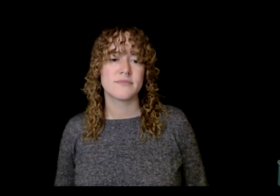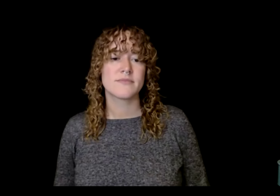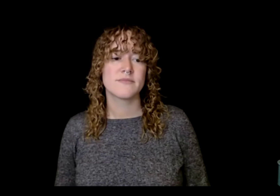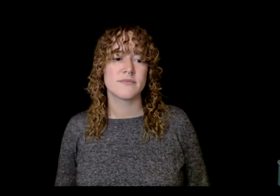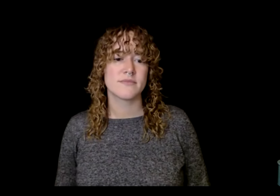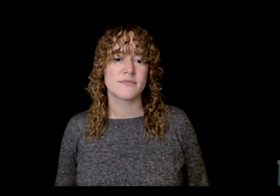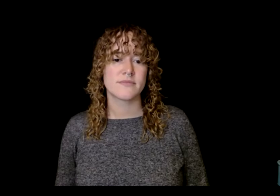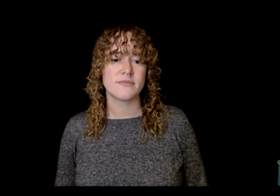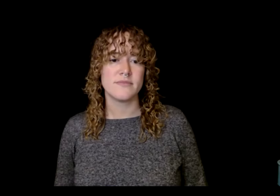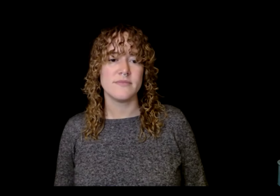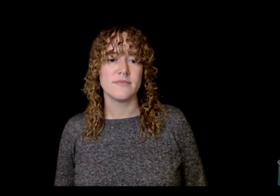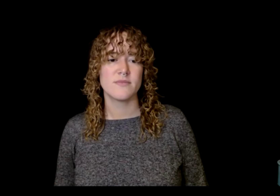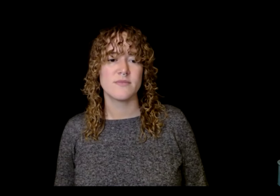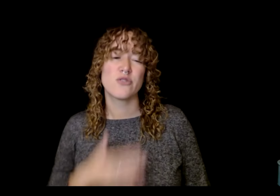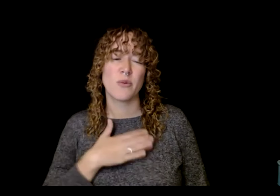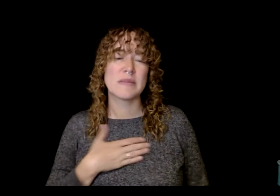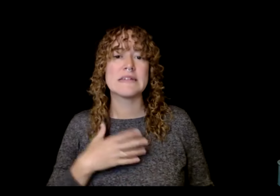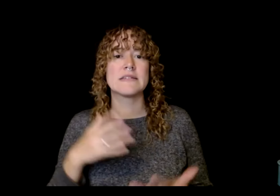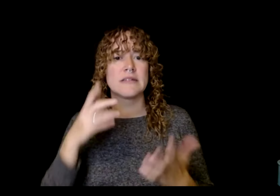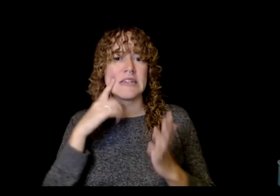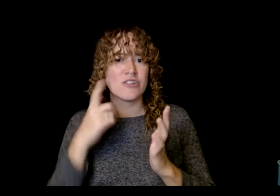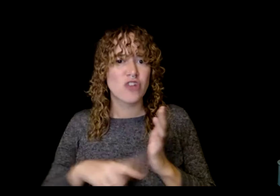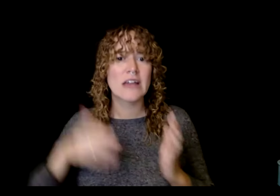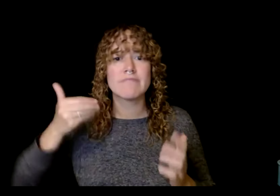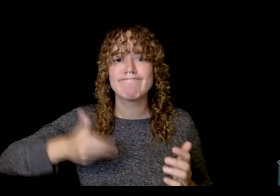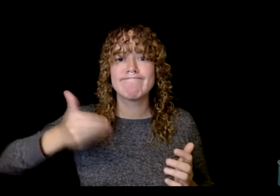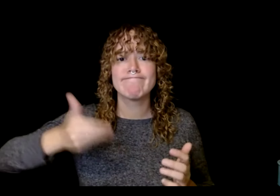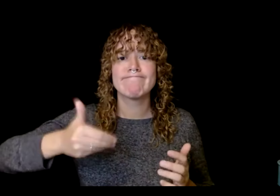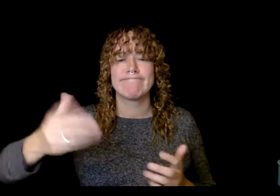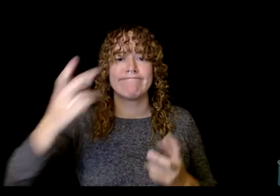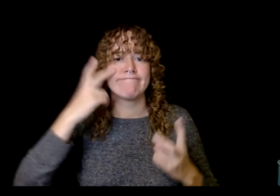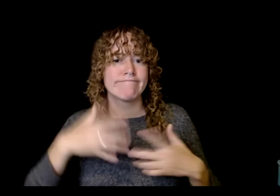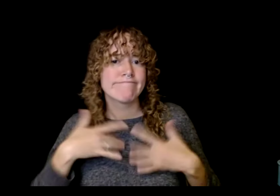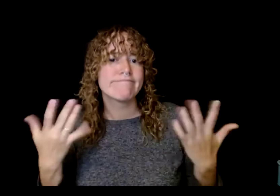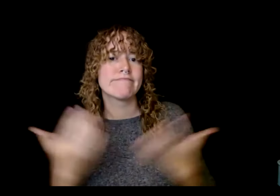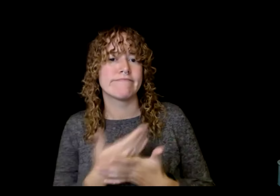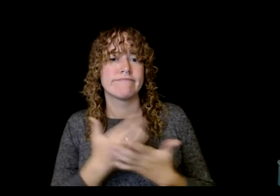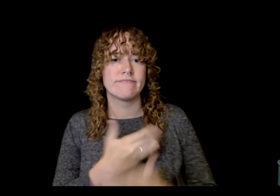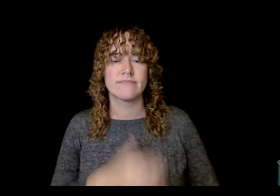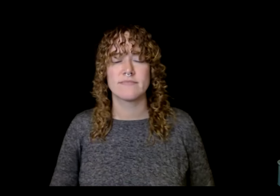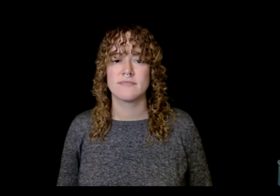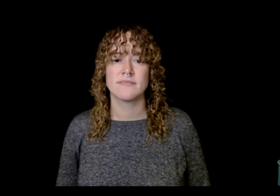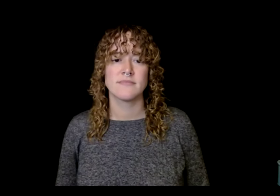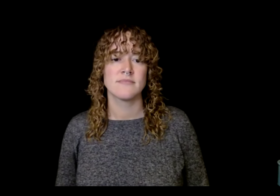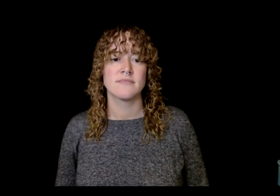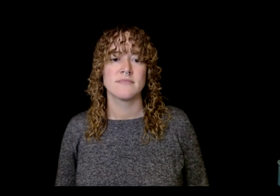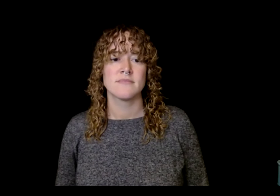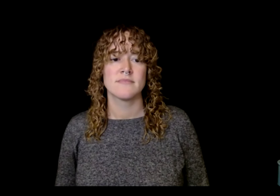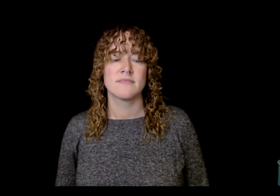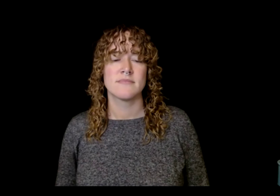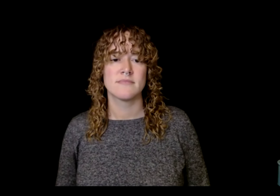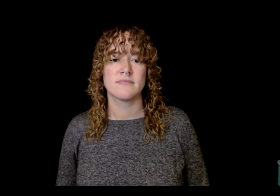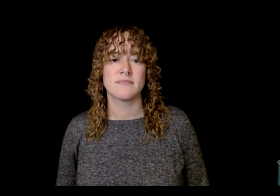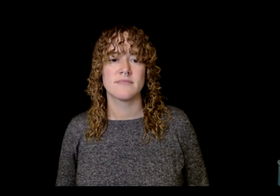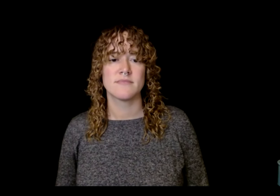please do check back often for any new news or information. The last thing I'll say is